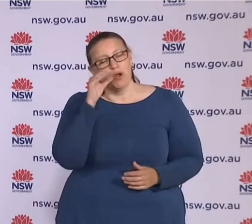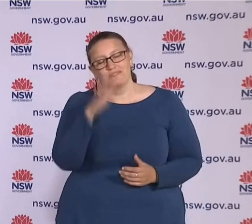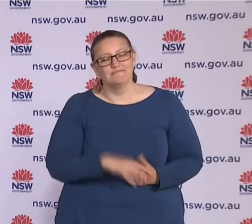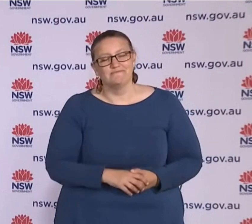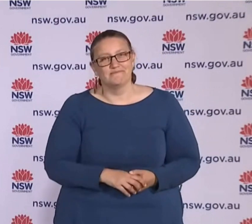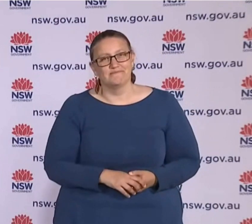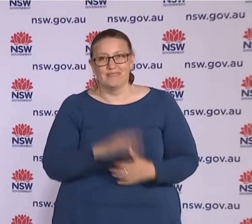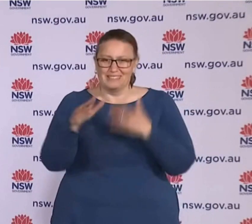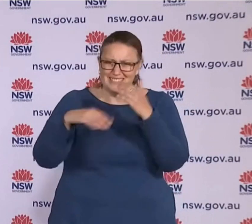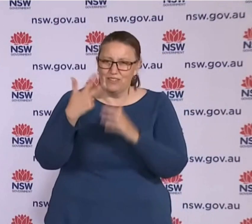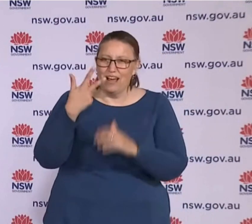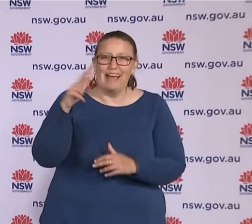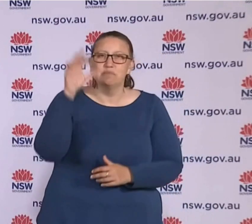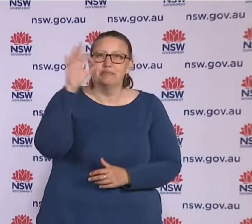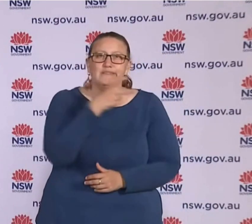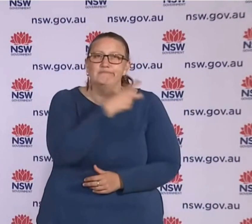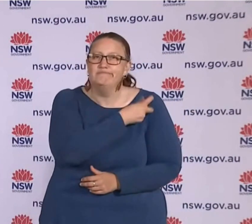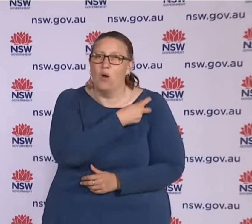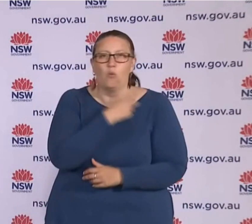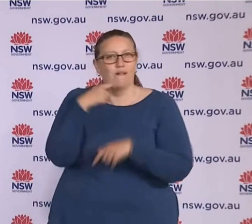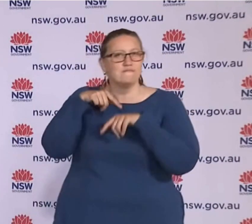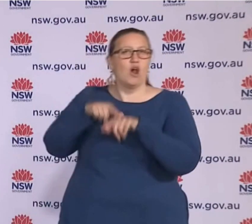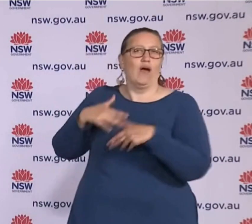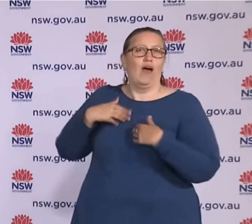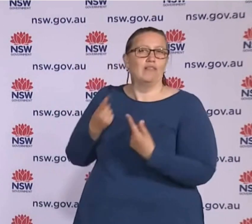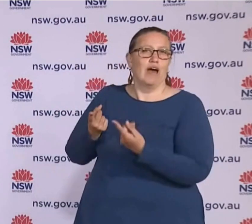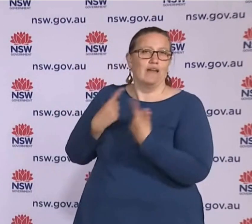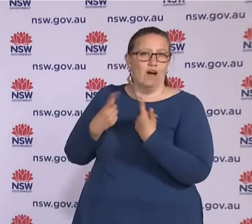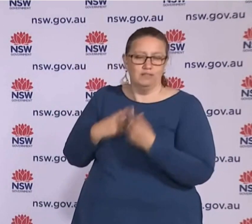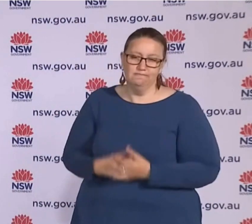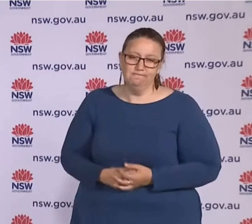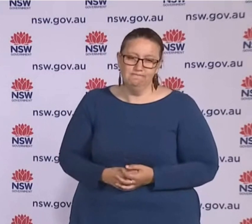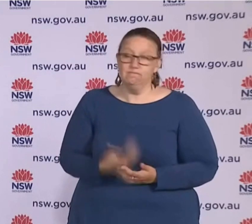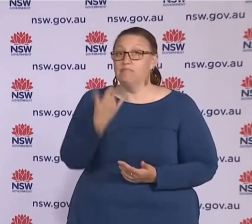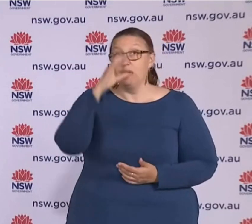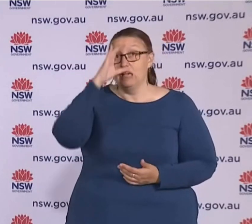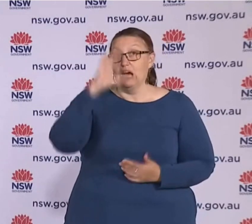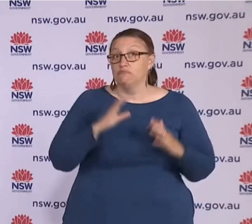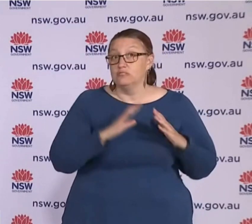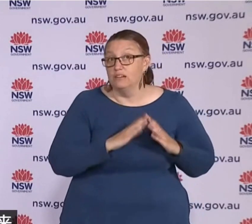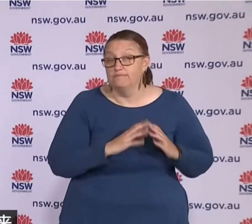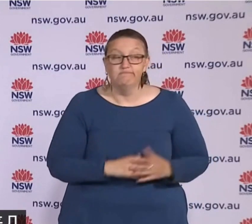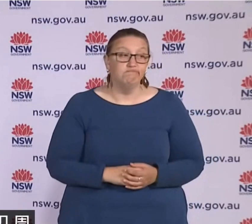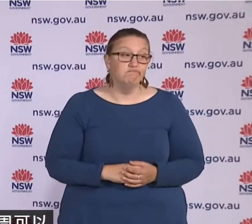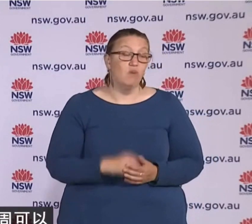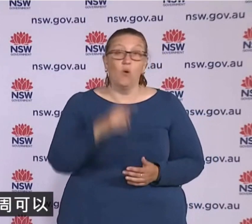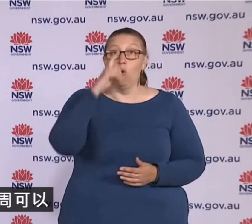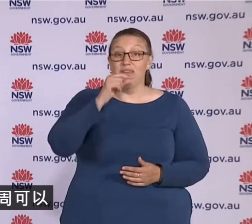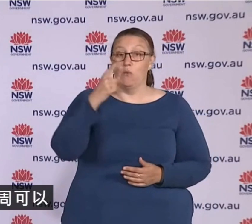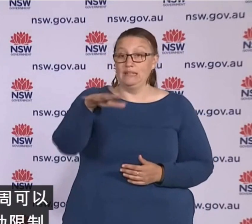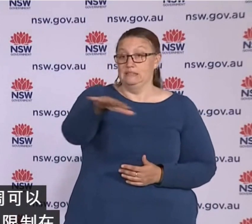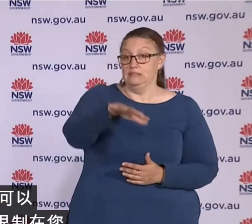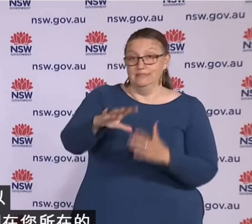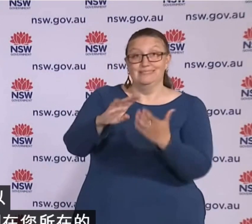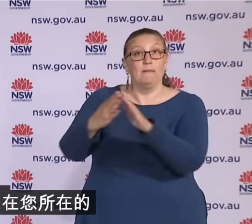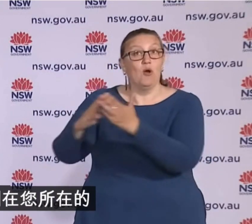we'll be relying on the health advice. So it could be a country town, it could be a suburb, it could be a region where we say to people, look, for the next couple of weeks, can you just